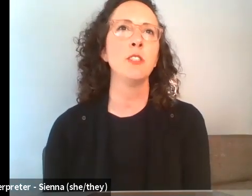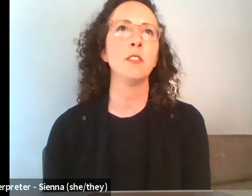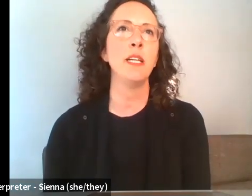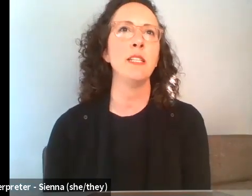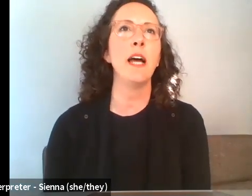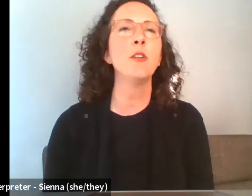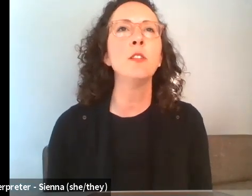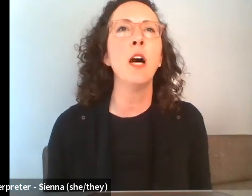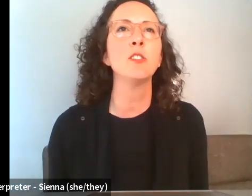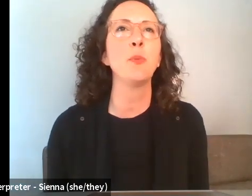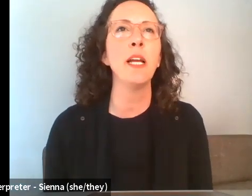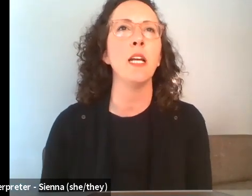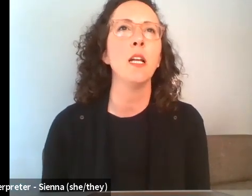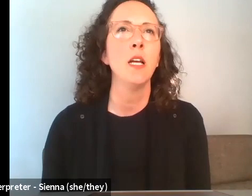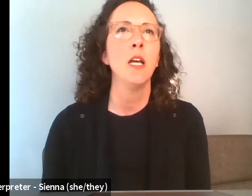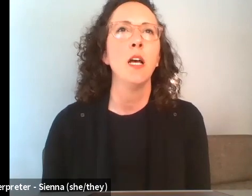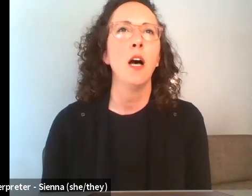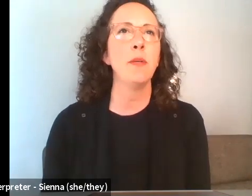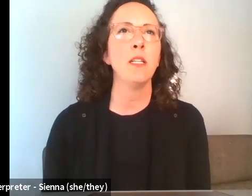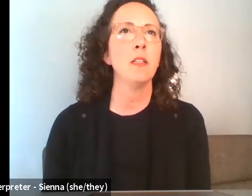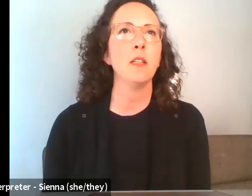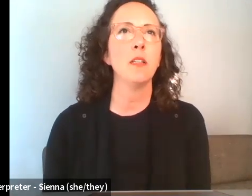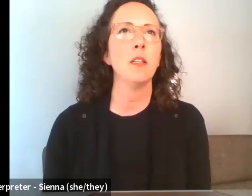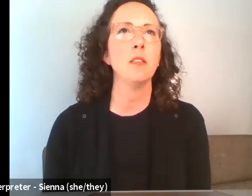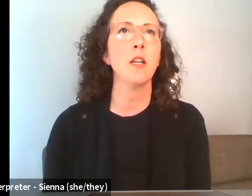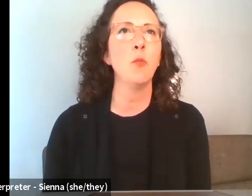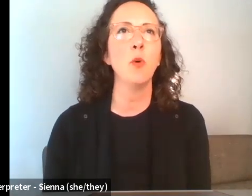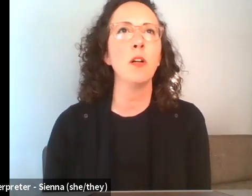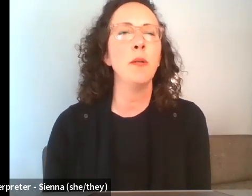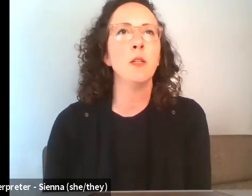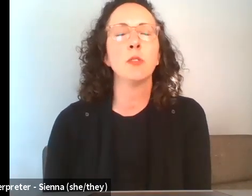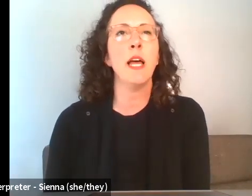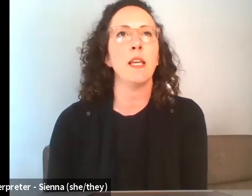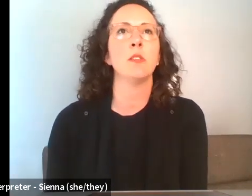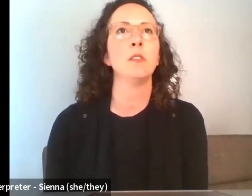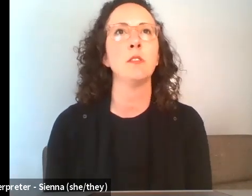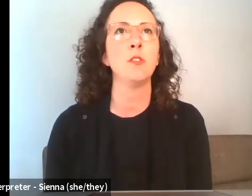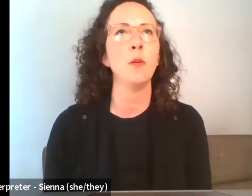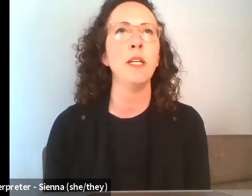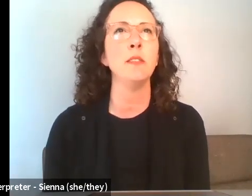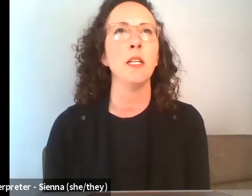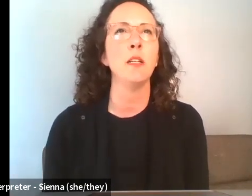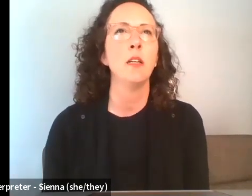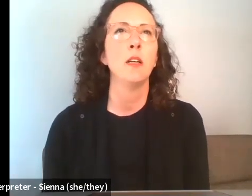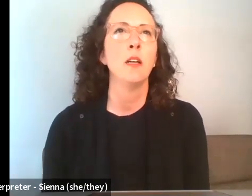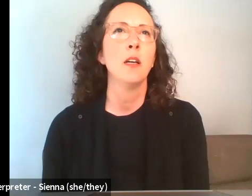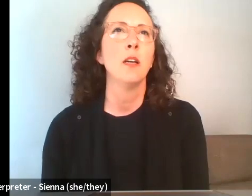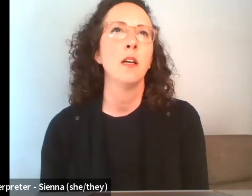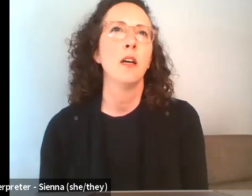I mean, it was just amazing. I don't even know how to explain it. I mean, what coming here was like. It was just so